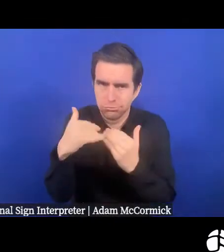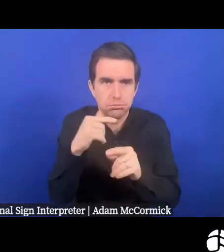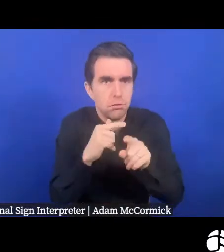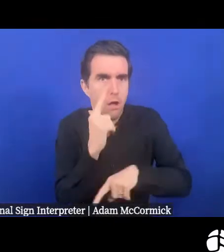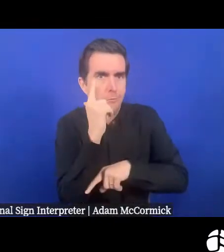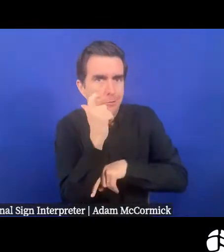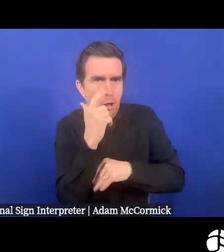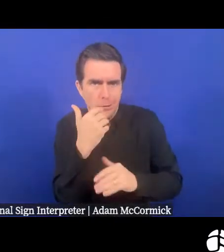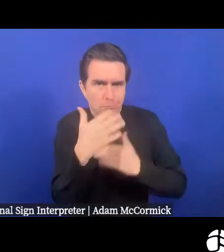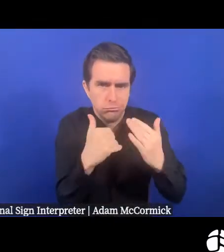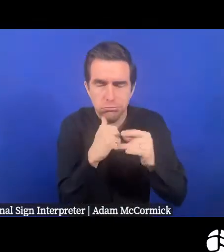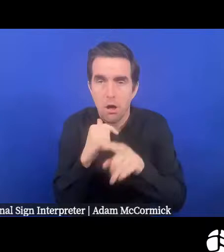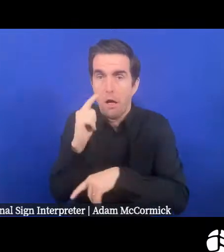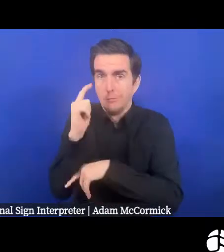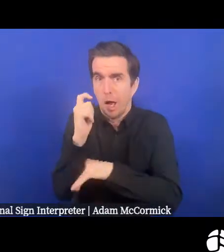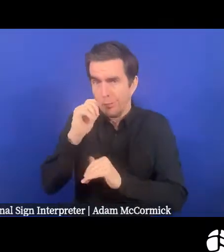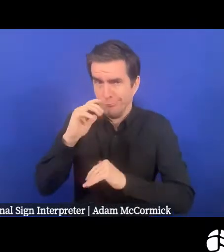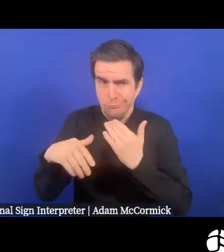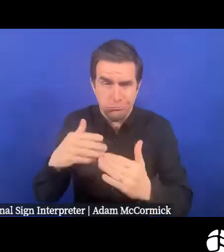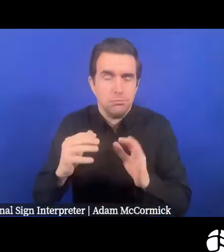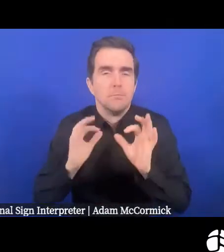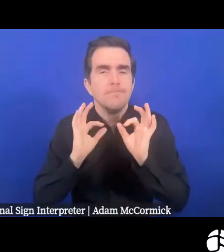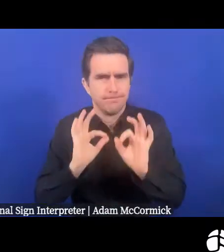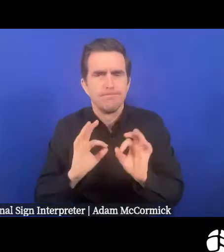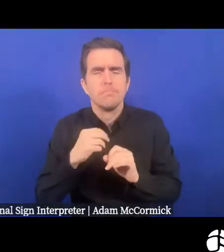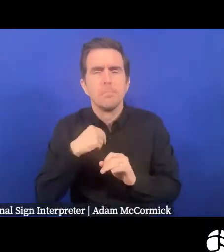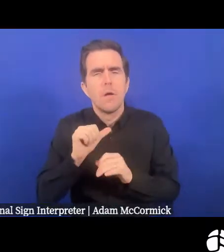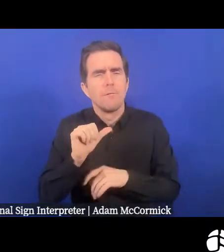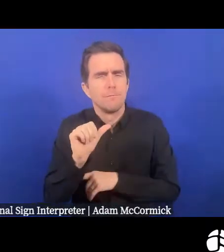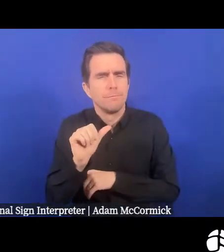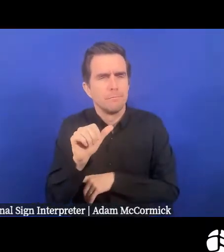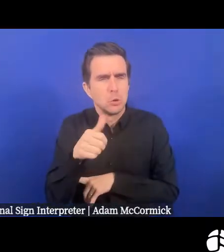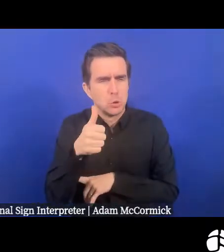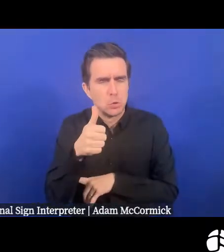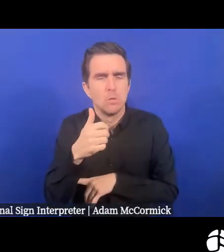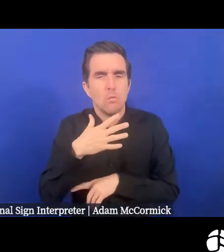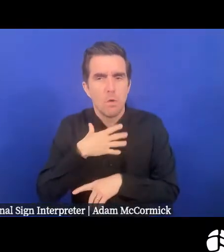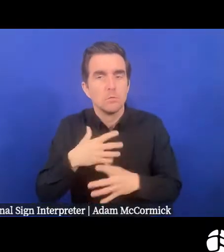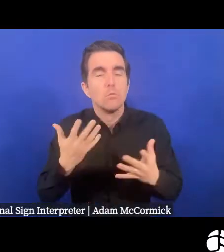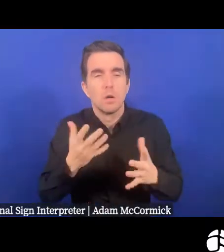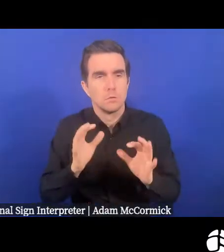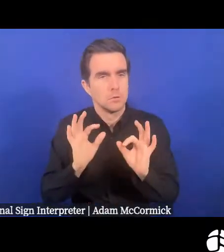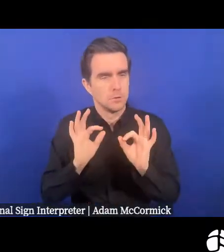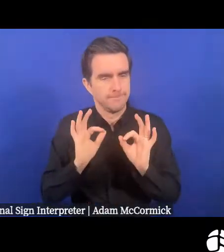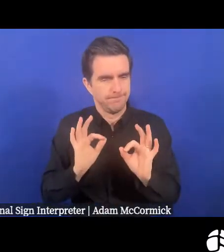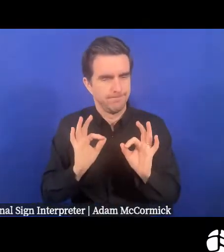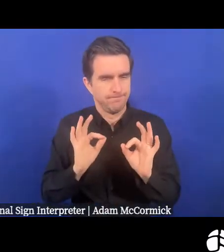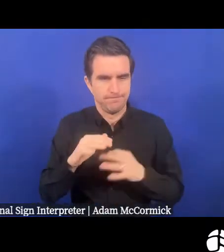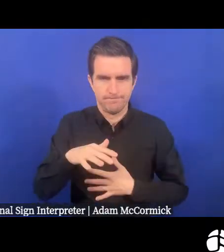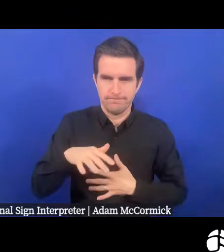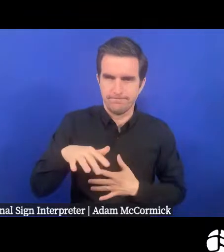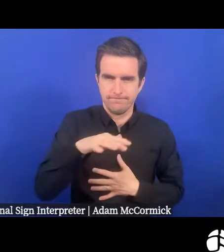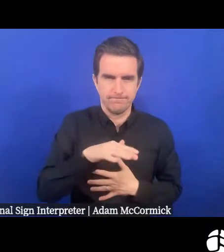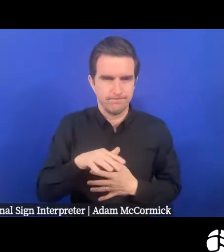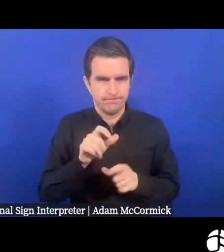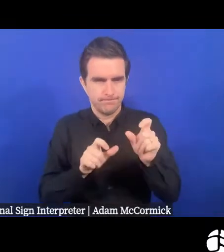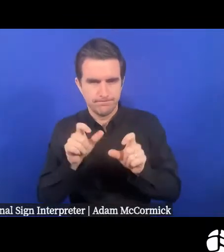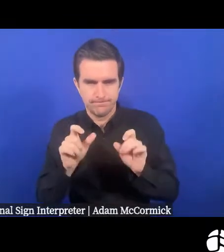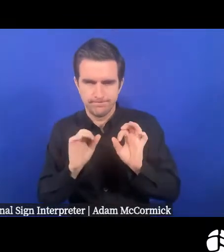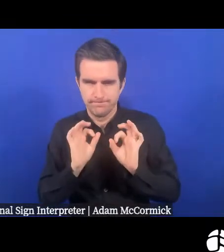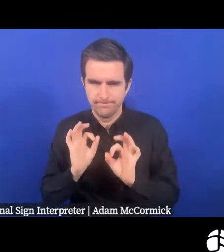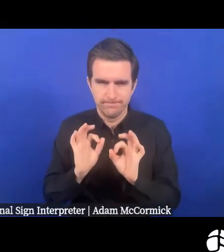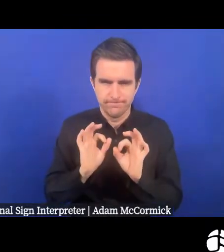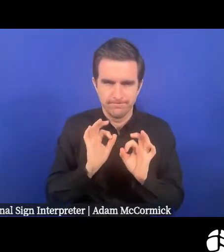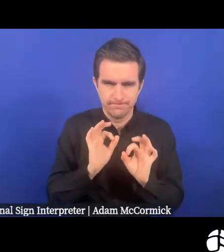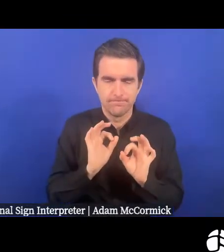even being developed. Okay, so what we as an association do is that we